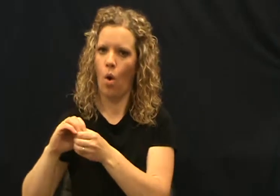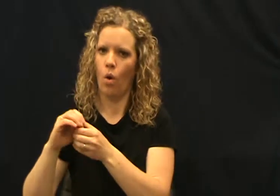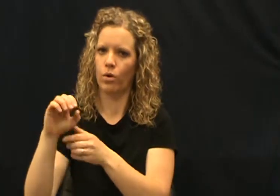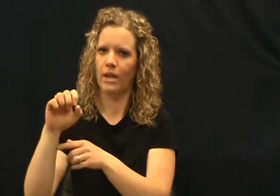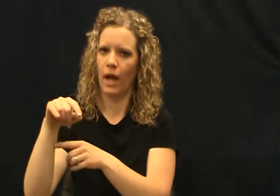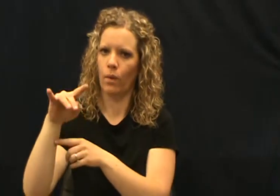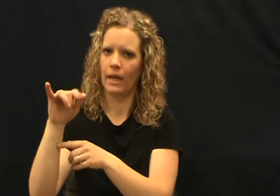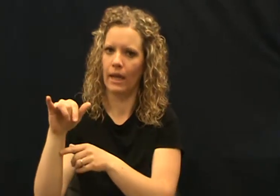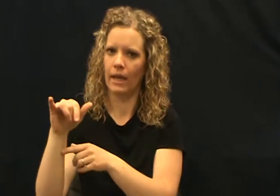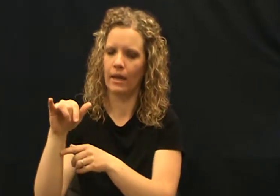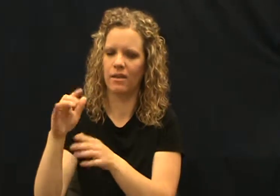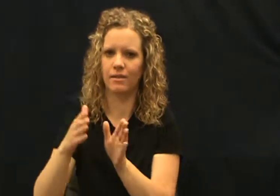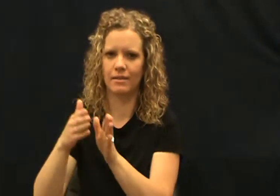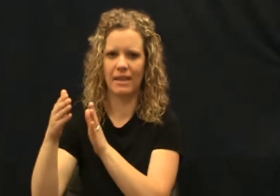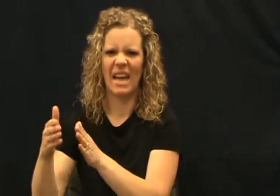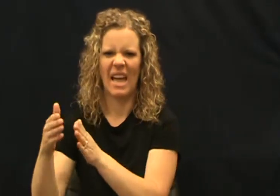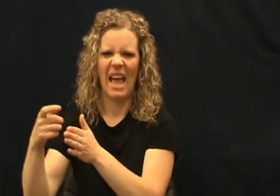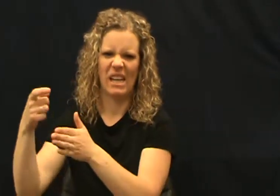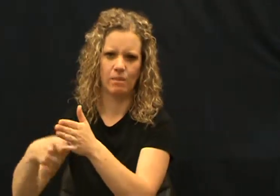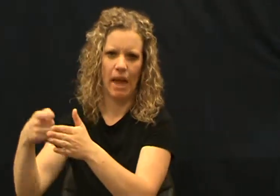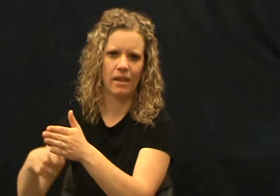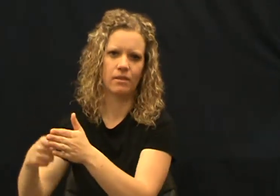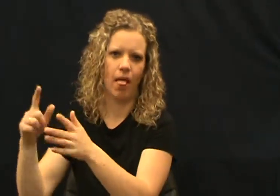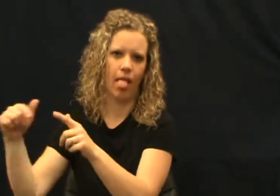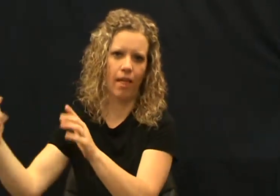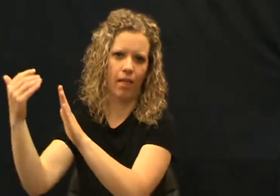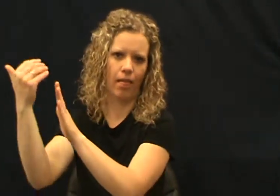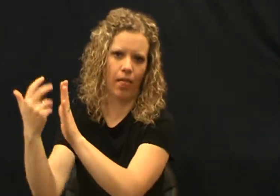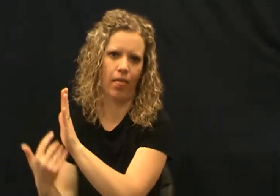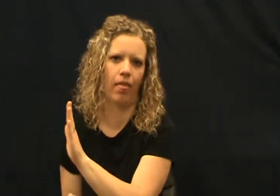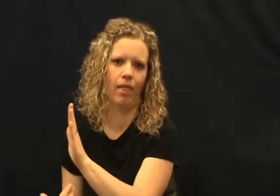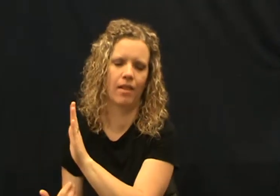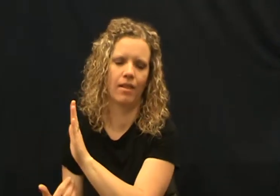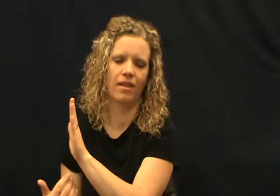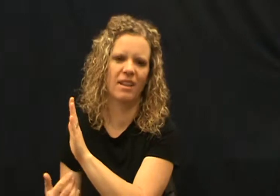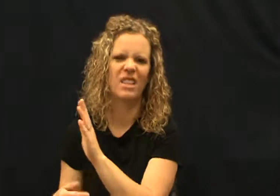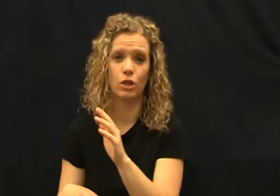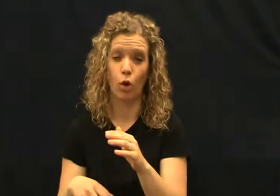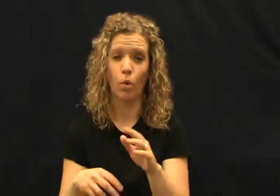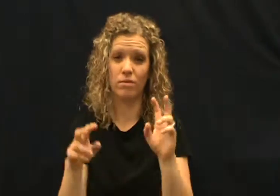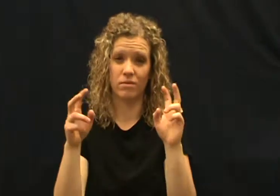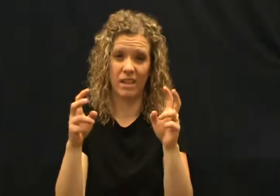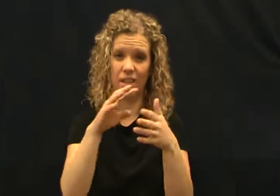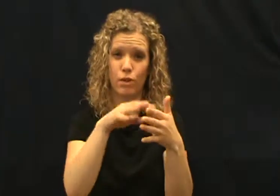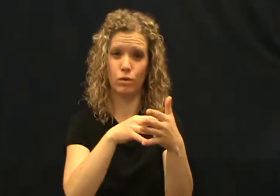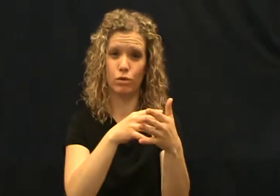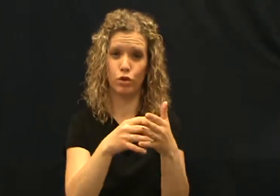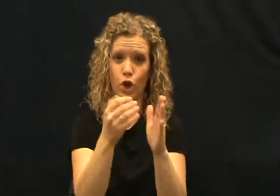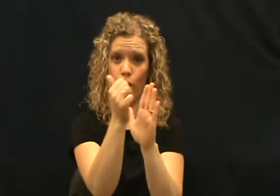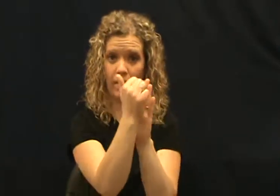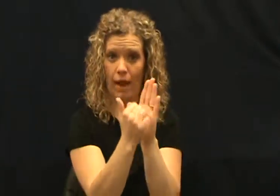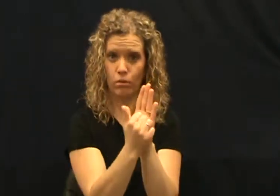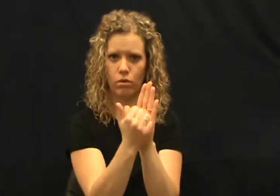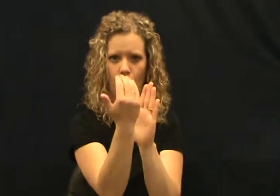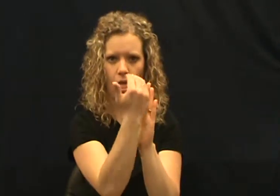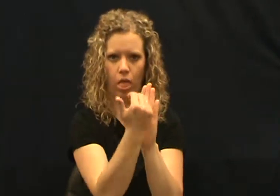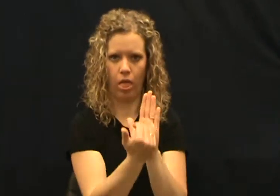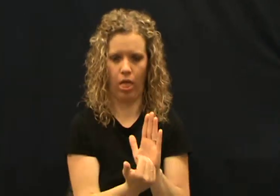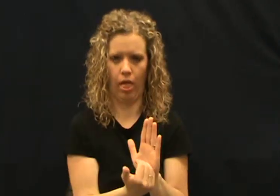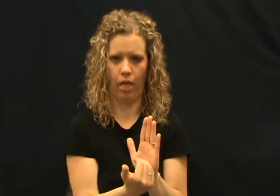cetera, et cetera. So we look to that chart of accounts to determine which accounts we need to use to analyze